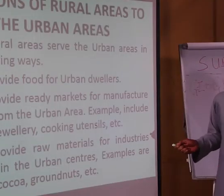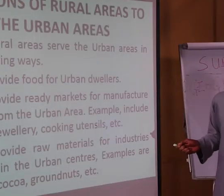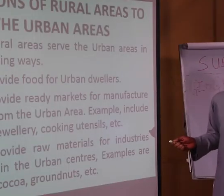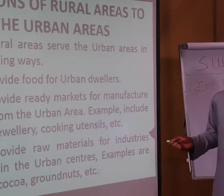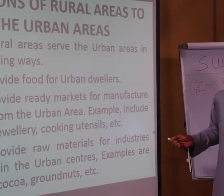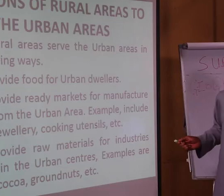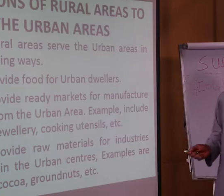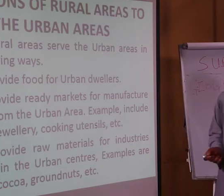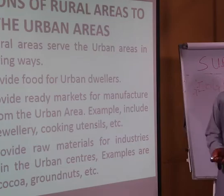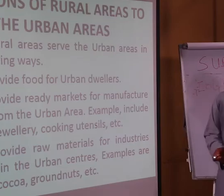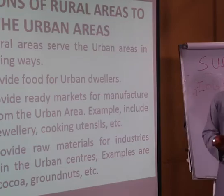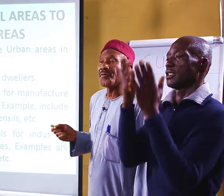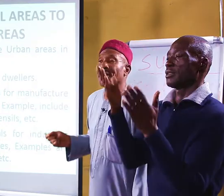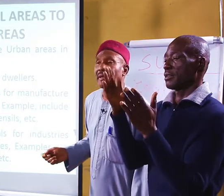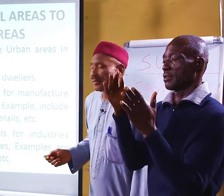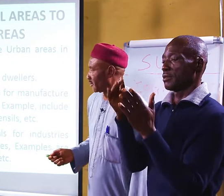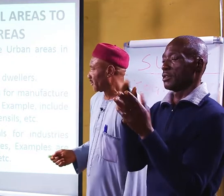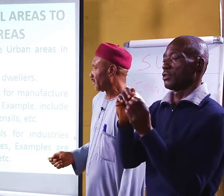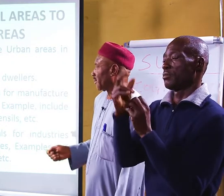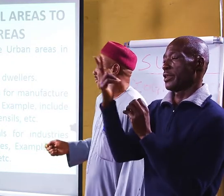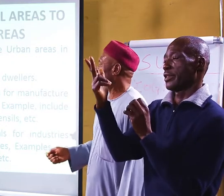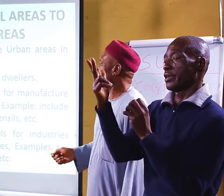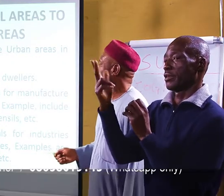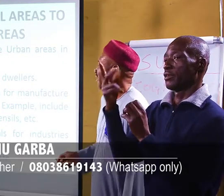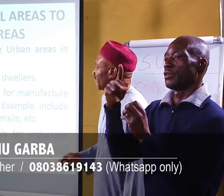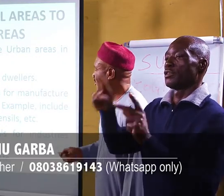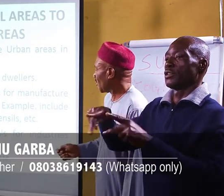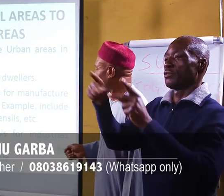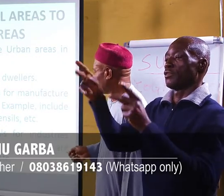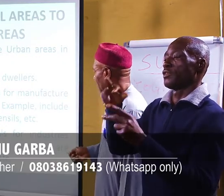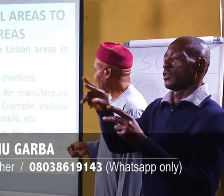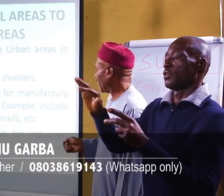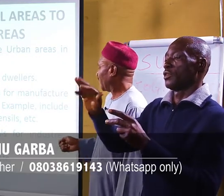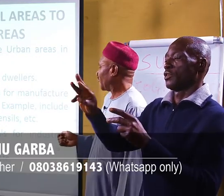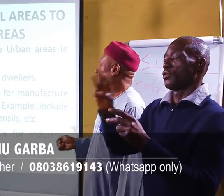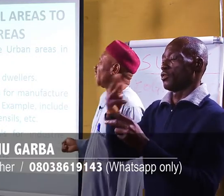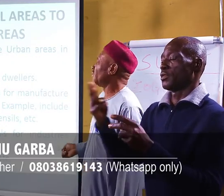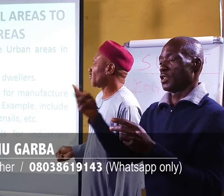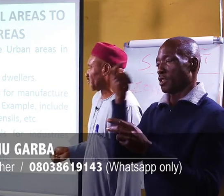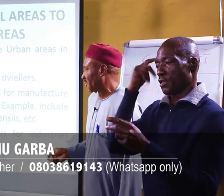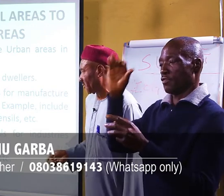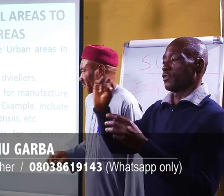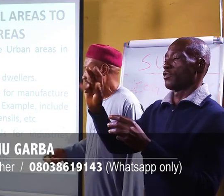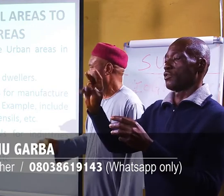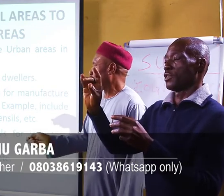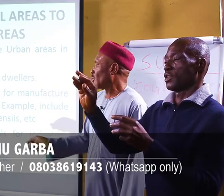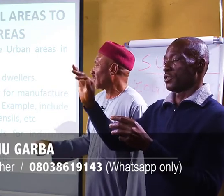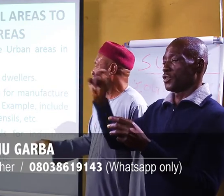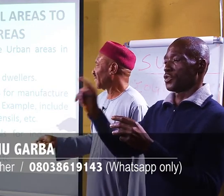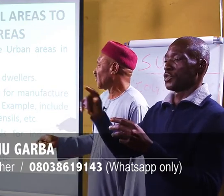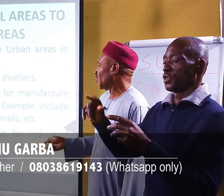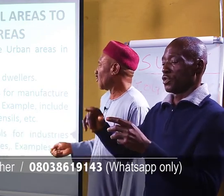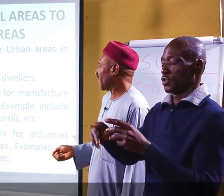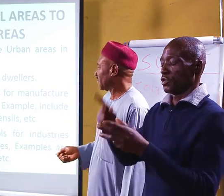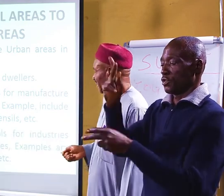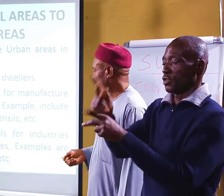cooking utensils, and so on. 3, they provide raw material for industries